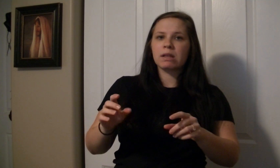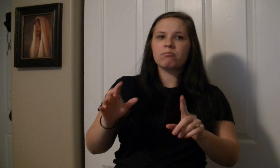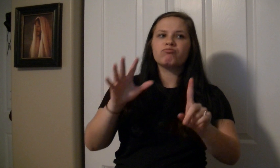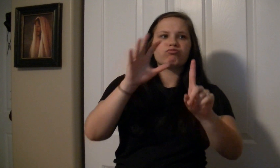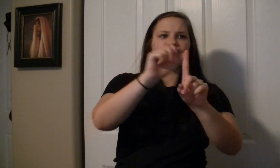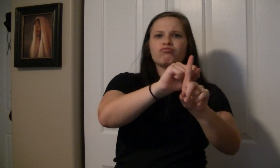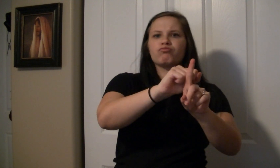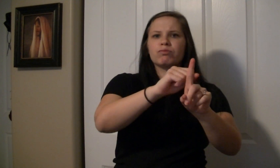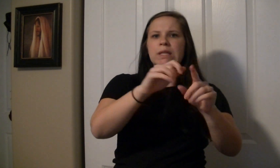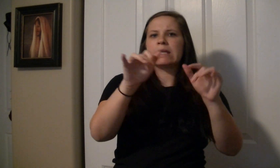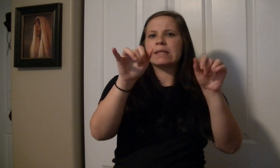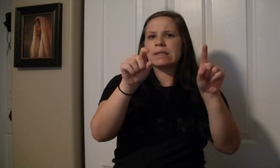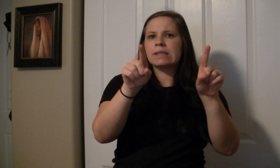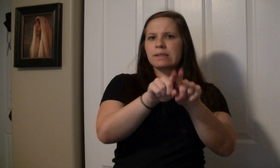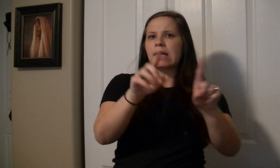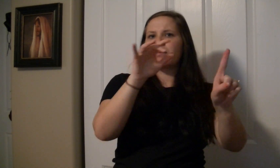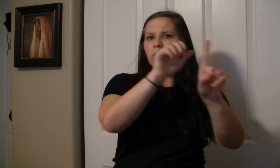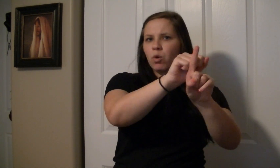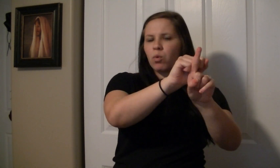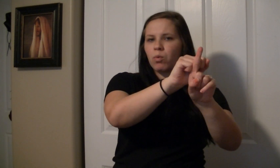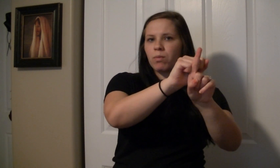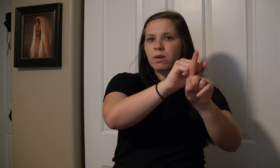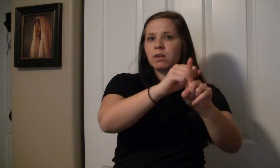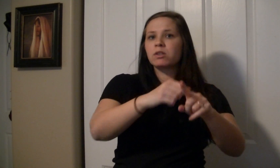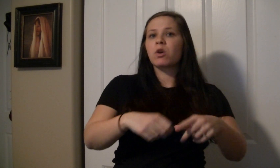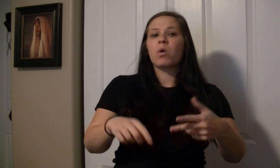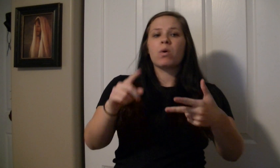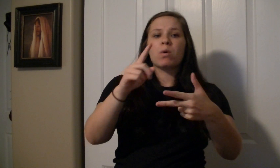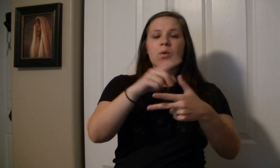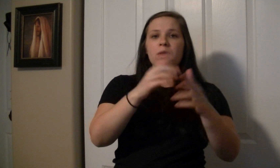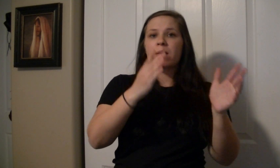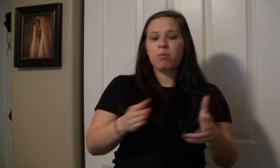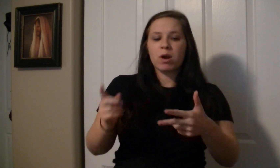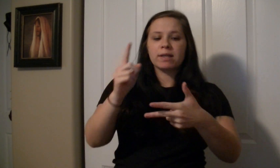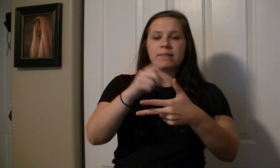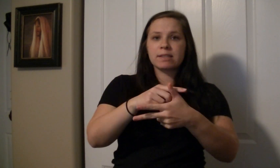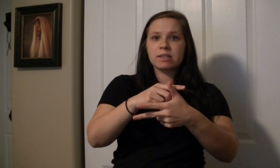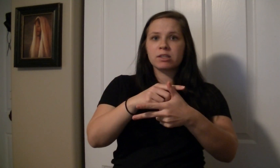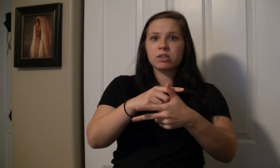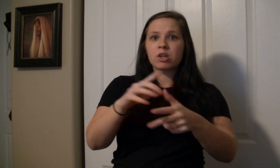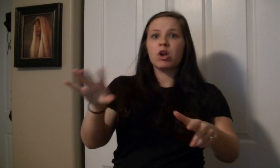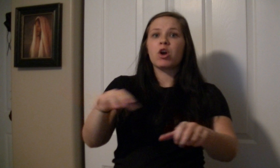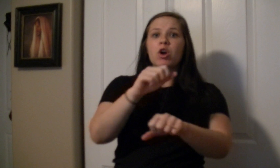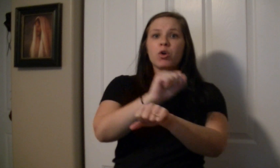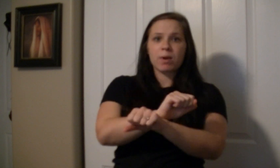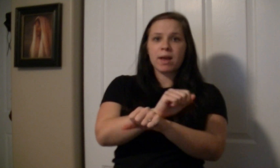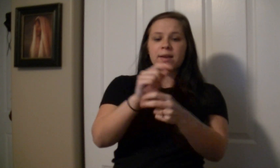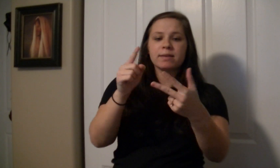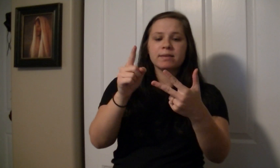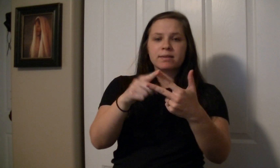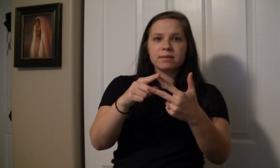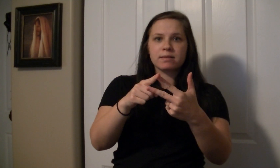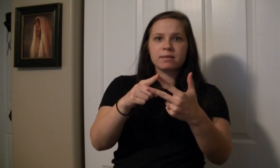system: the arrest phase, the prosecution phase, the arraignment phase in court, and the correctional